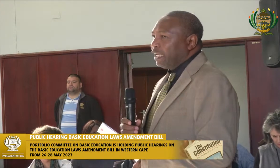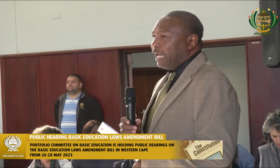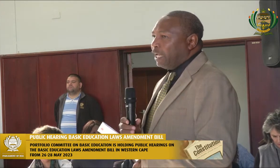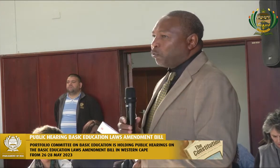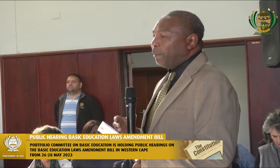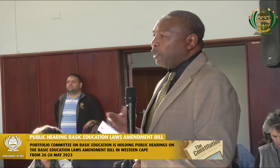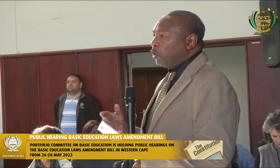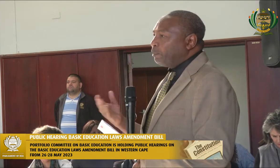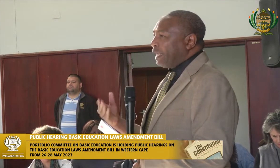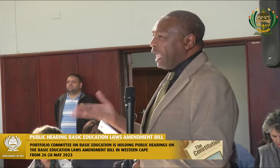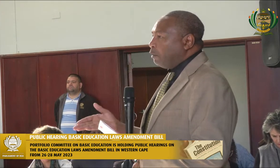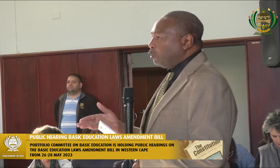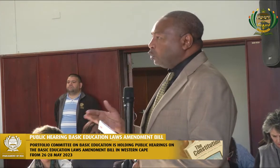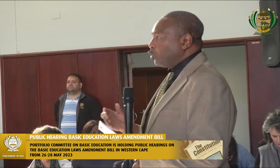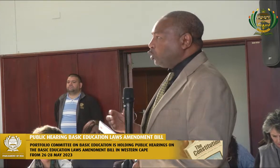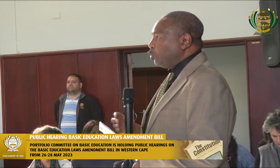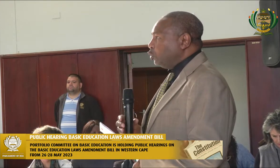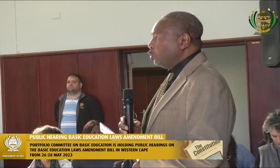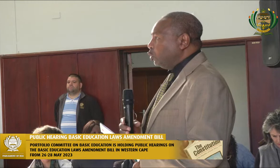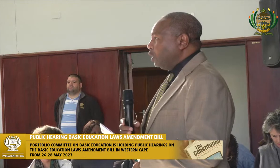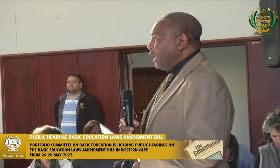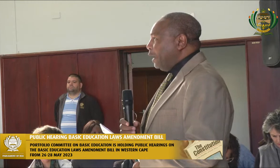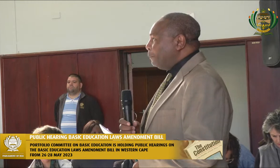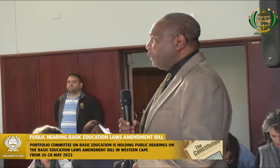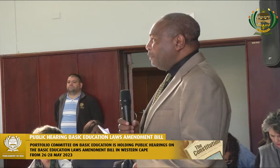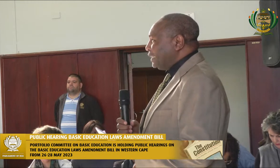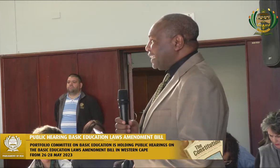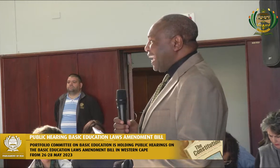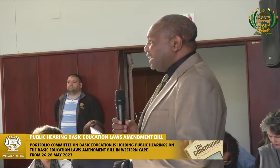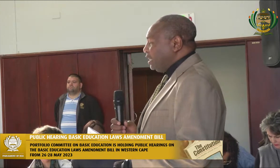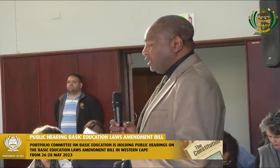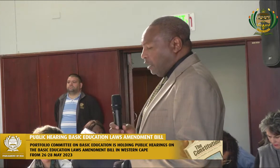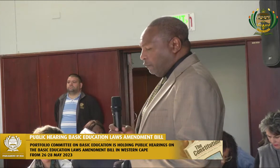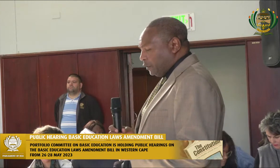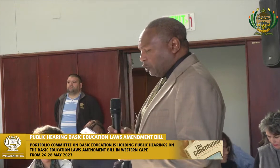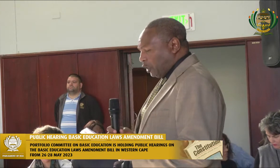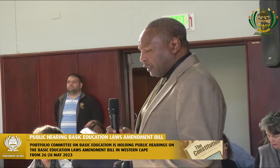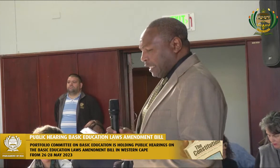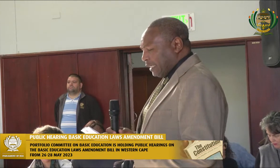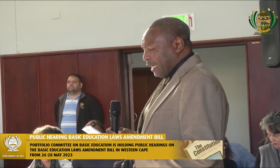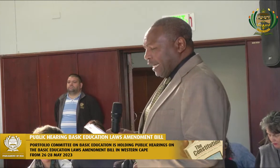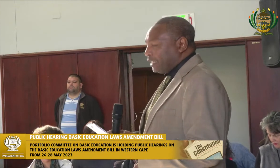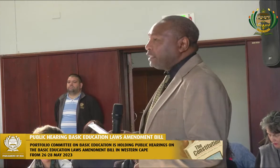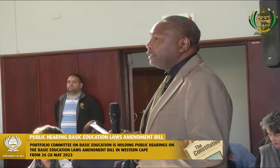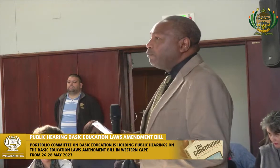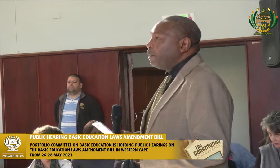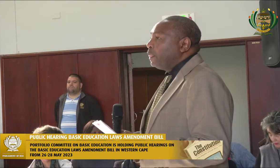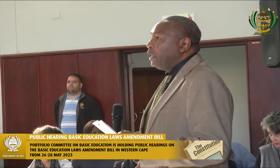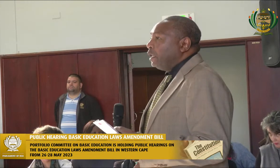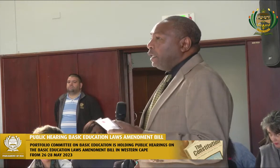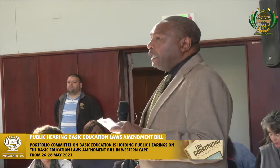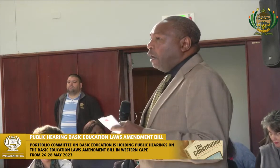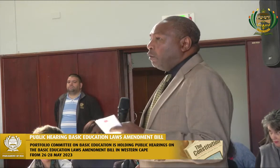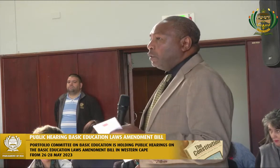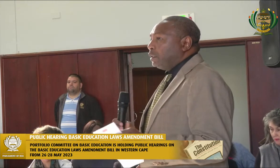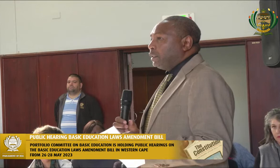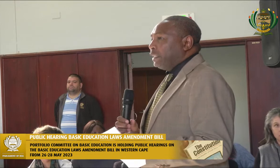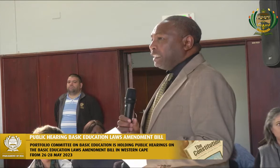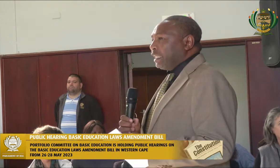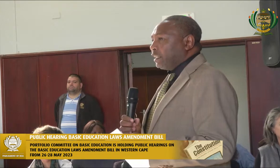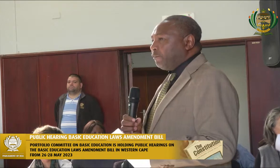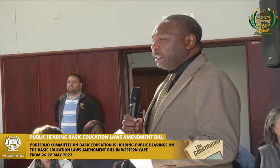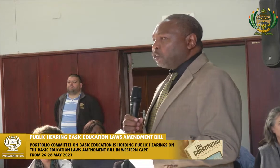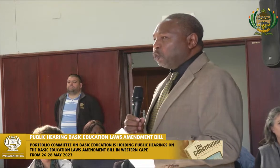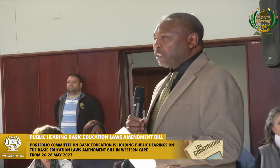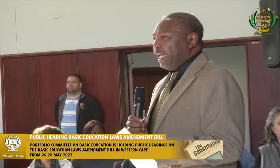Act, and we may not be able to implement any if it's not in the Act. Now,